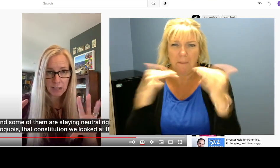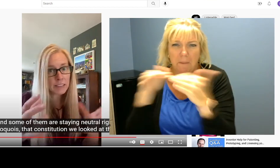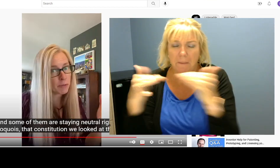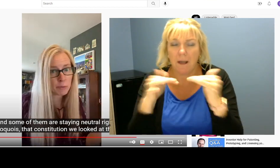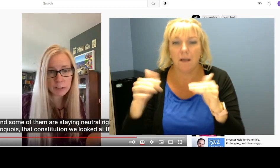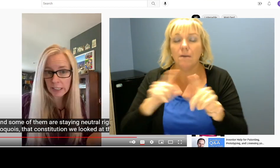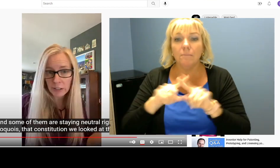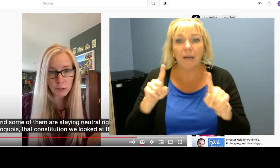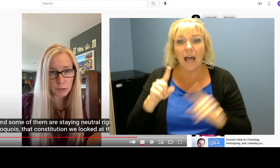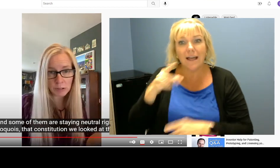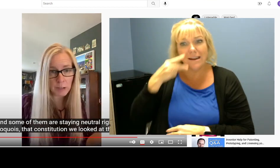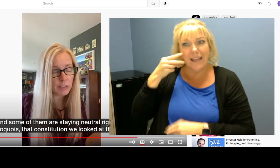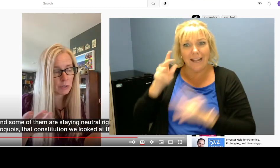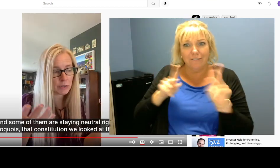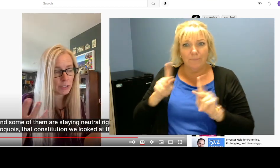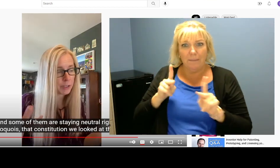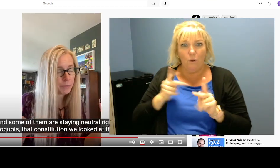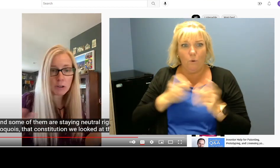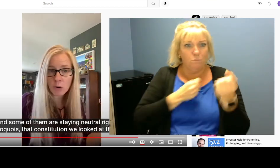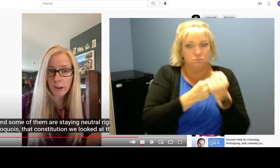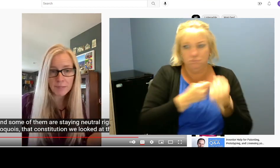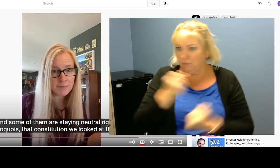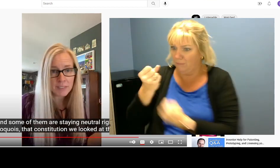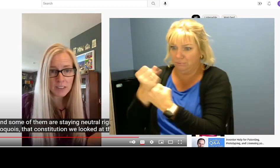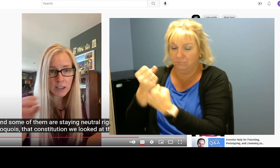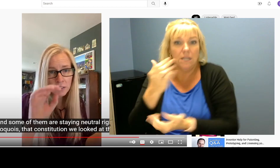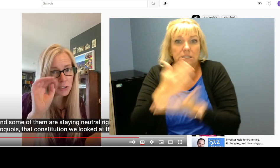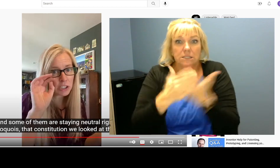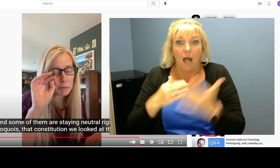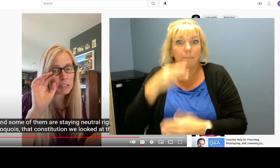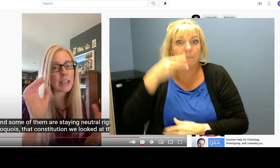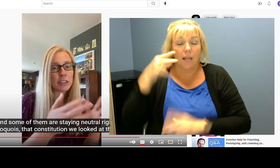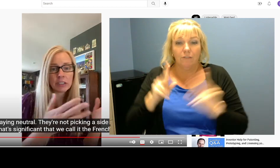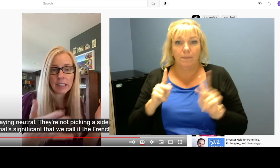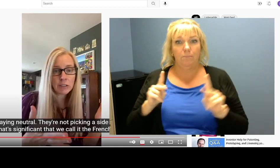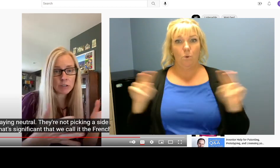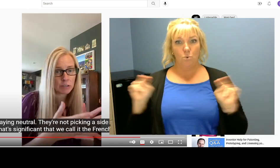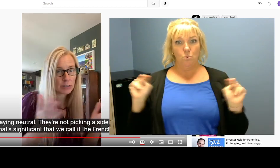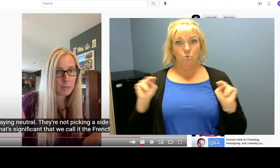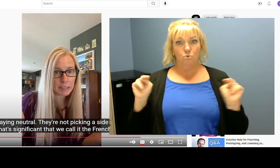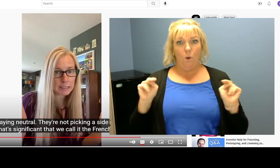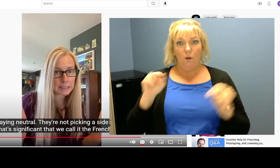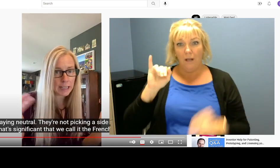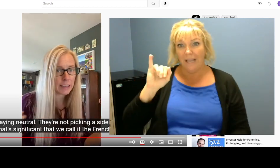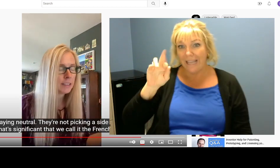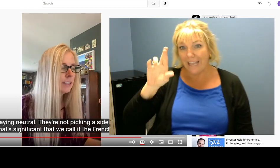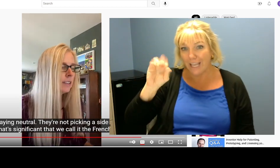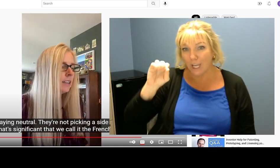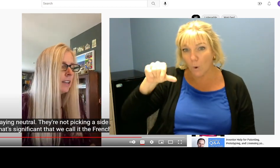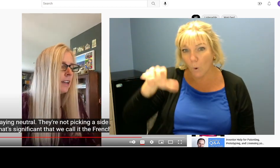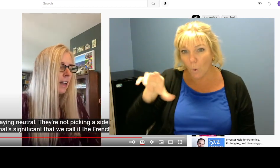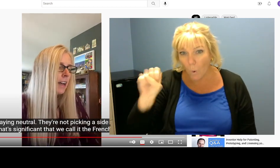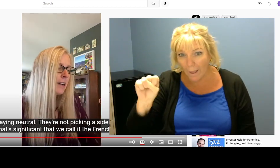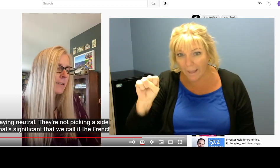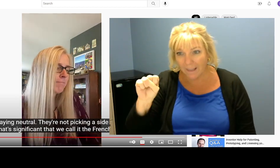that. And some of them are staying neutral, right? The Iroquois, that constitution we looked at, they're staying neutral. They're not picking a side.